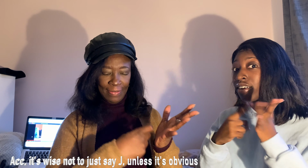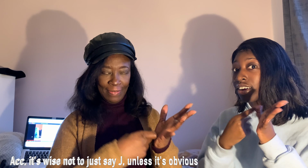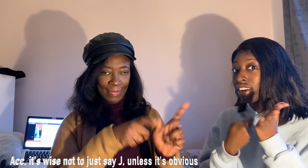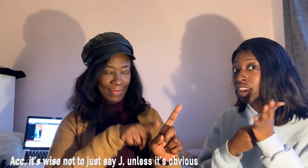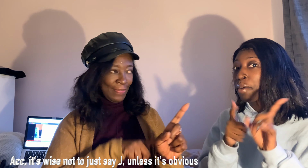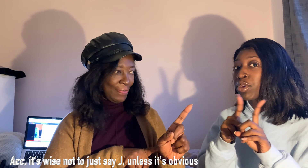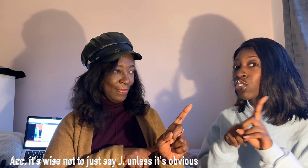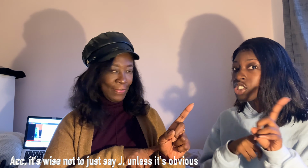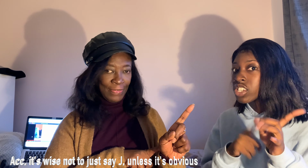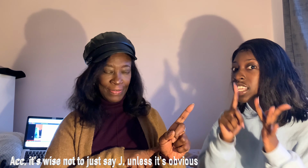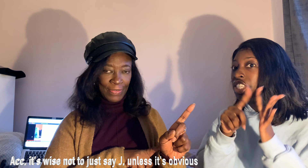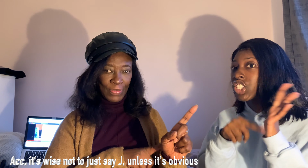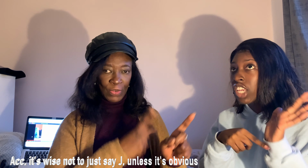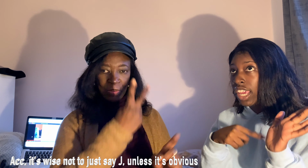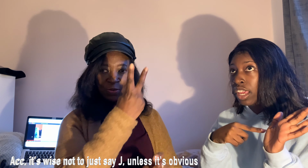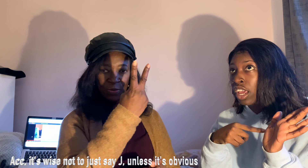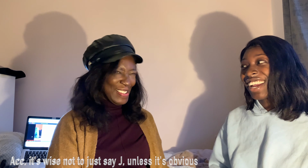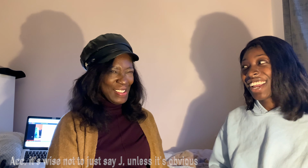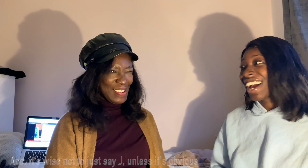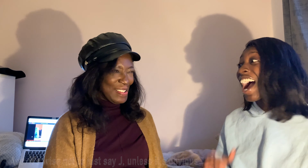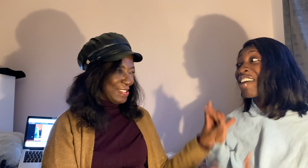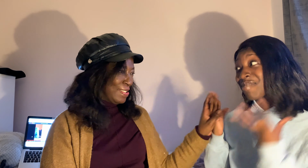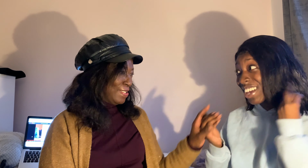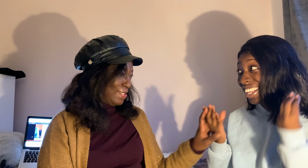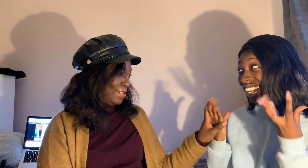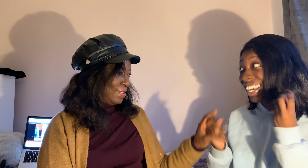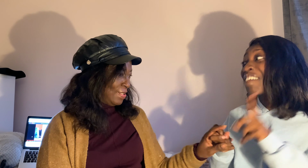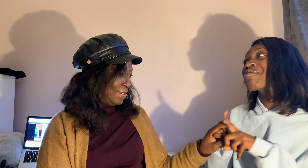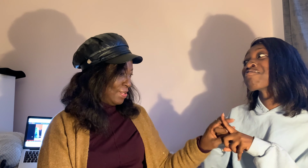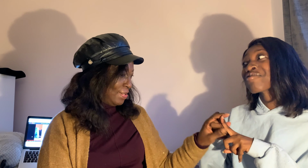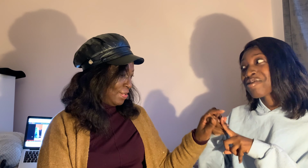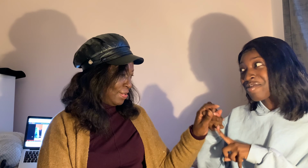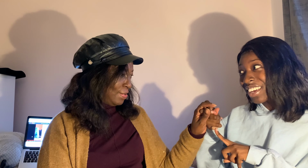3rd of January. You can just say J. I'm learning, I'm improving.